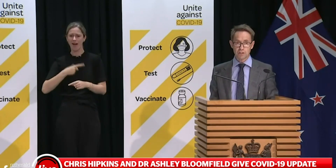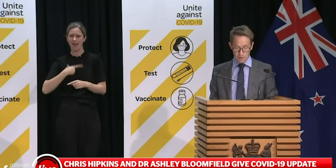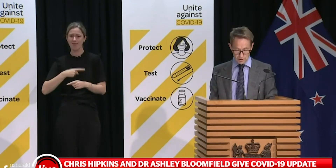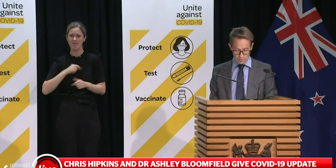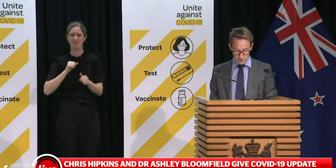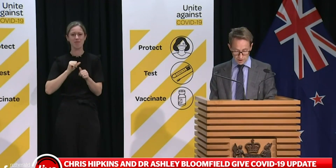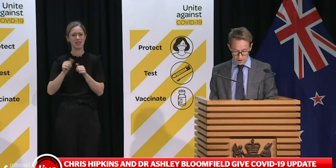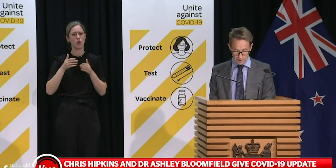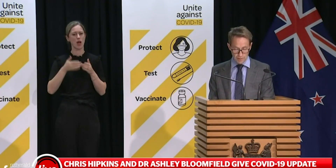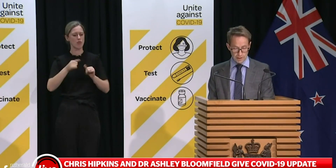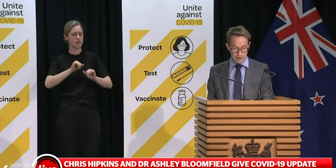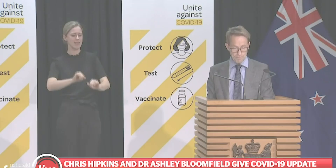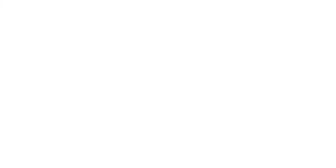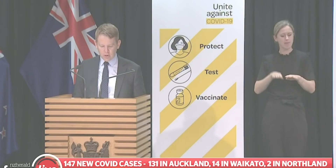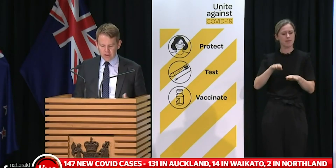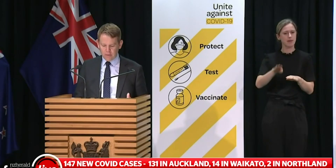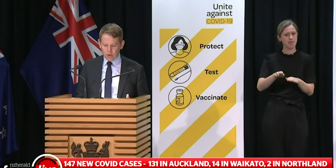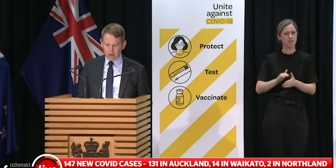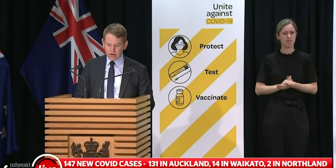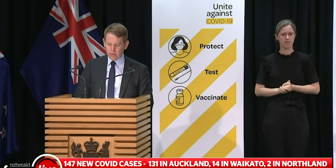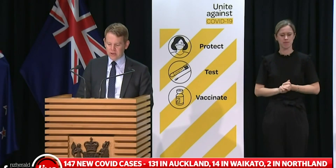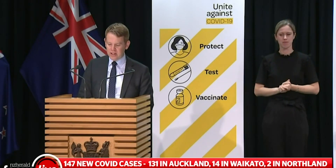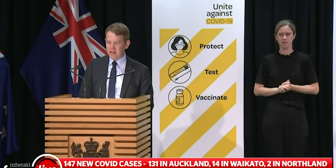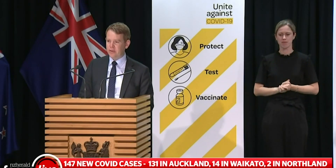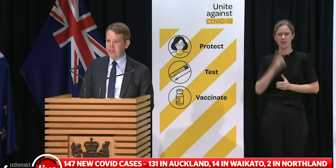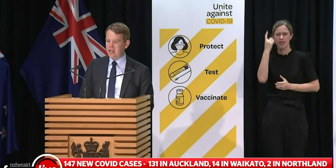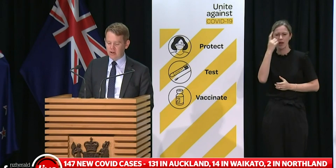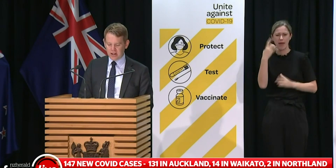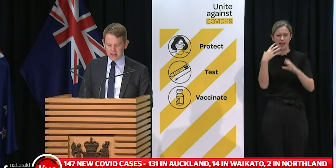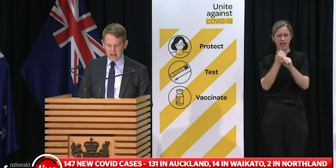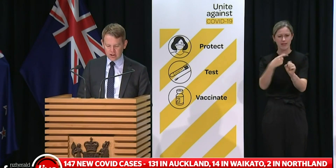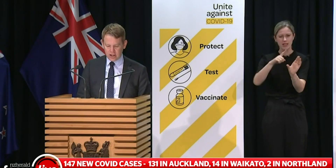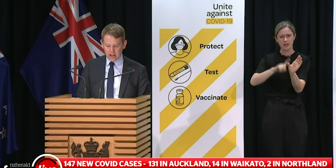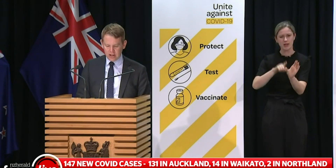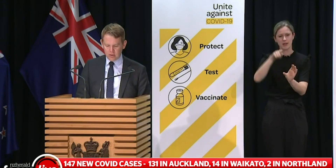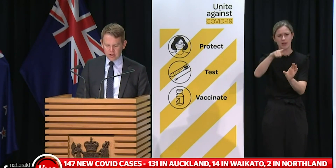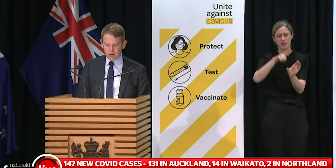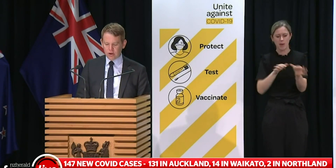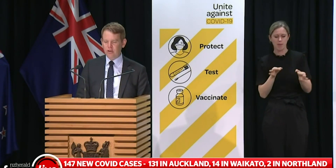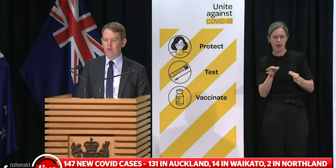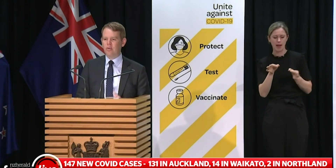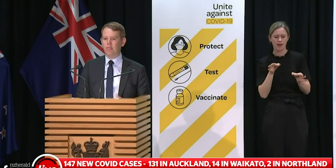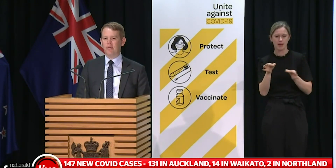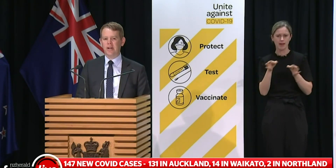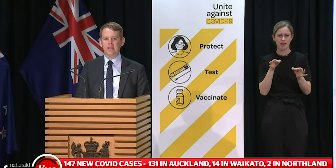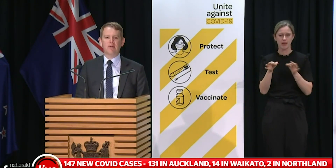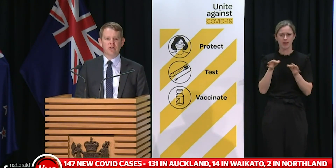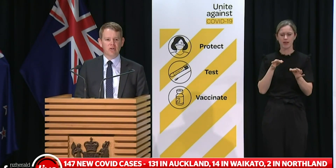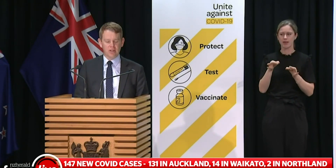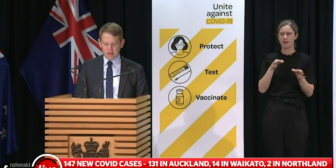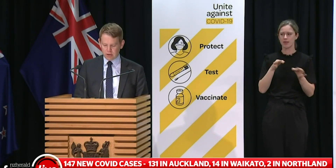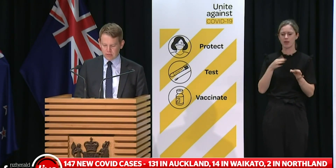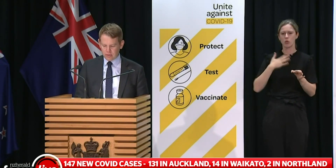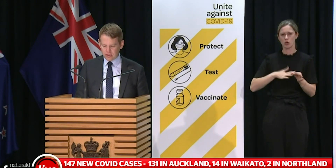one of the best ways to protect our tamariki. And looking forward both towards the end of this year and into next year, we do want to ensure that we're providing as